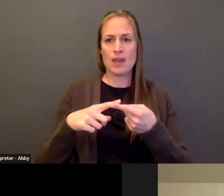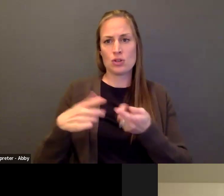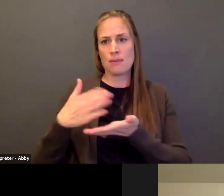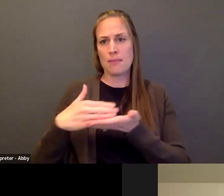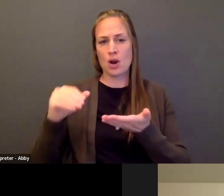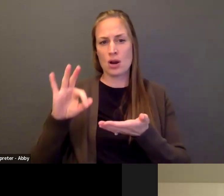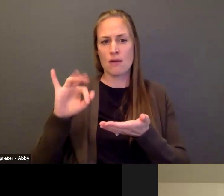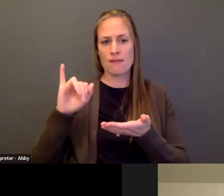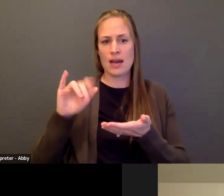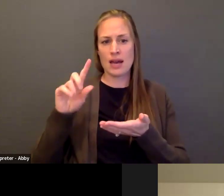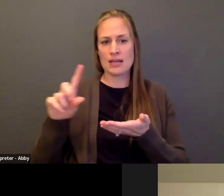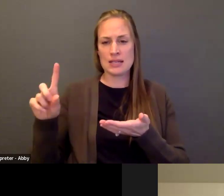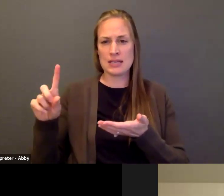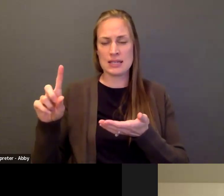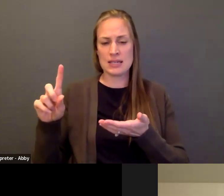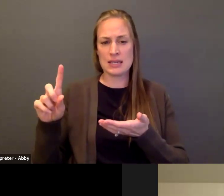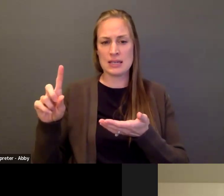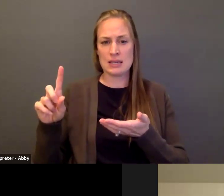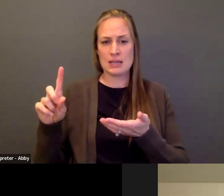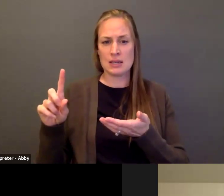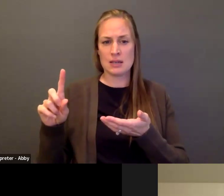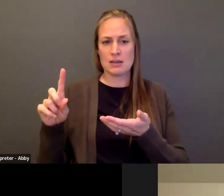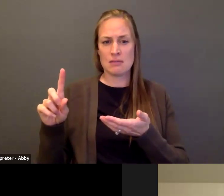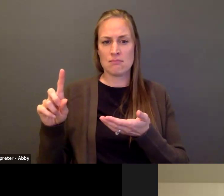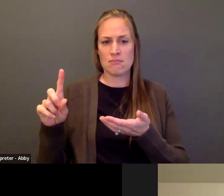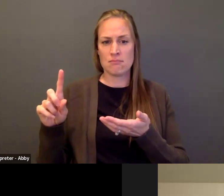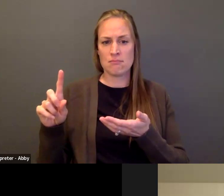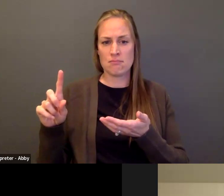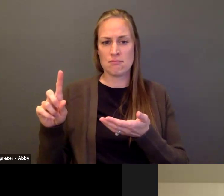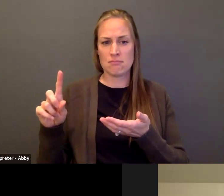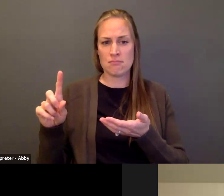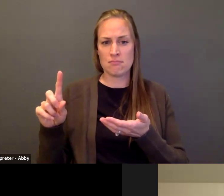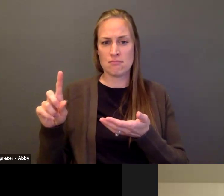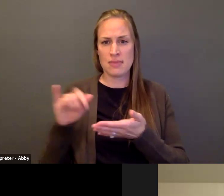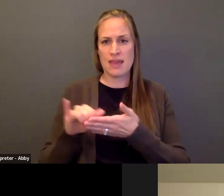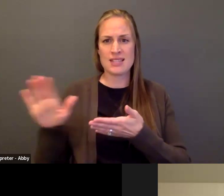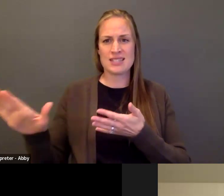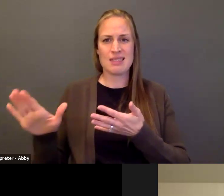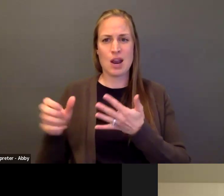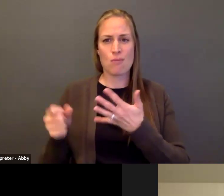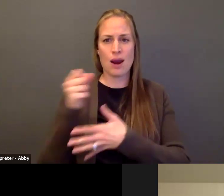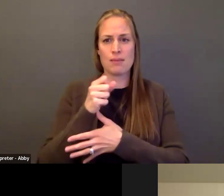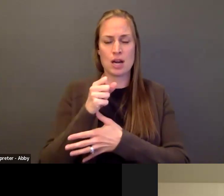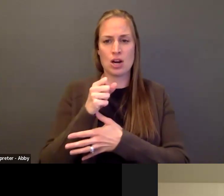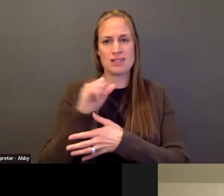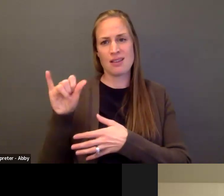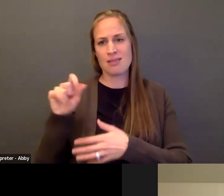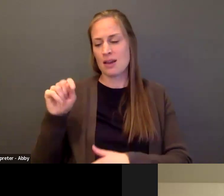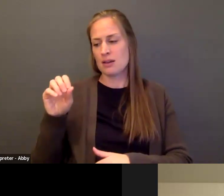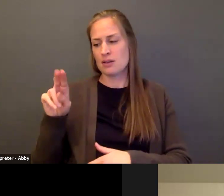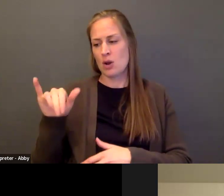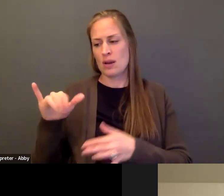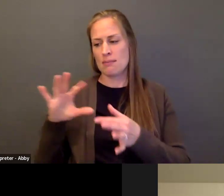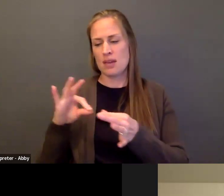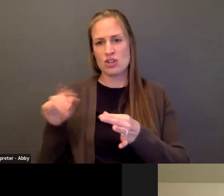their primary, much like Claudia mentioned. So they can't be detained. So then there's nothing. So I'm wanting to